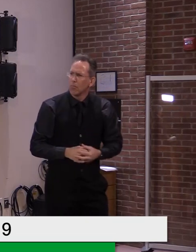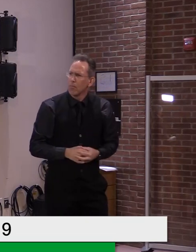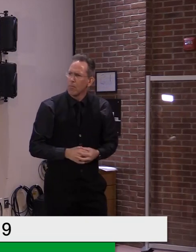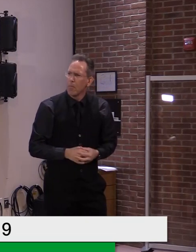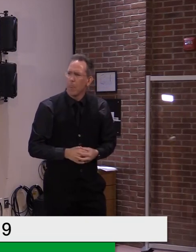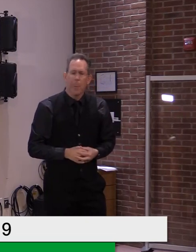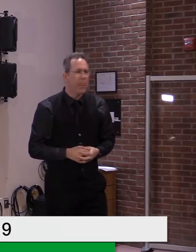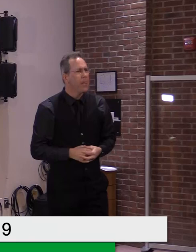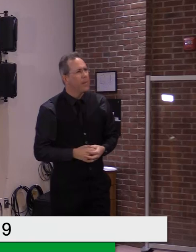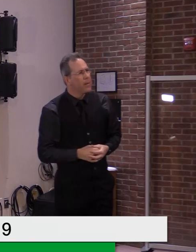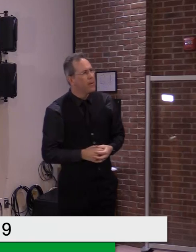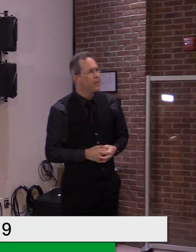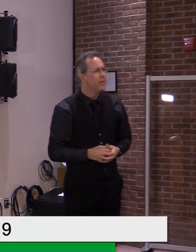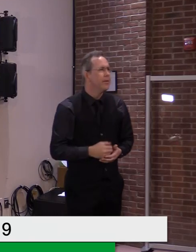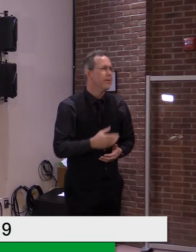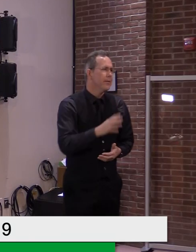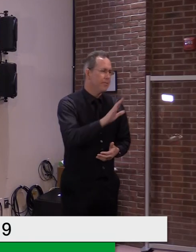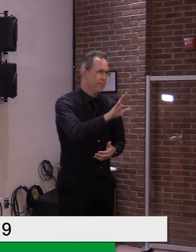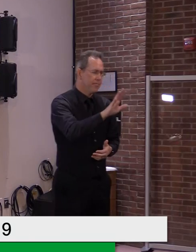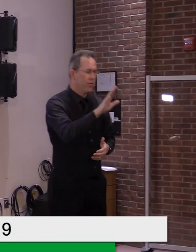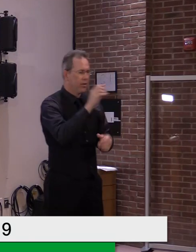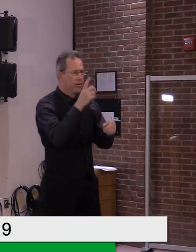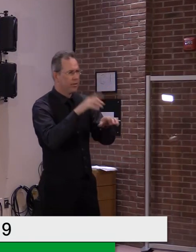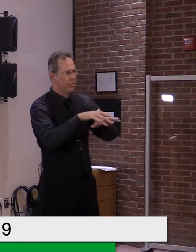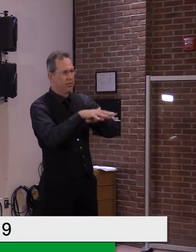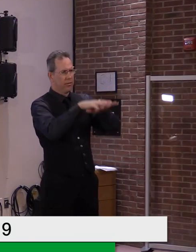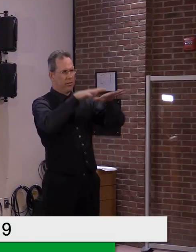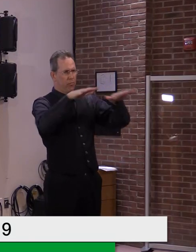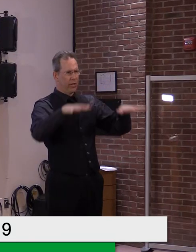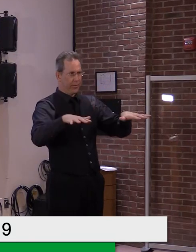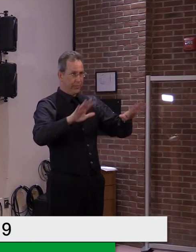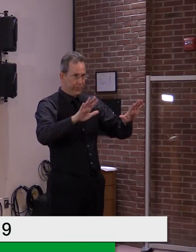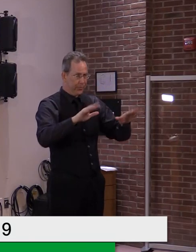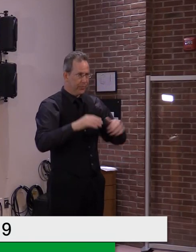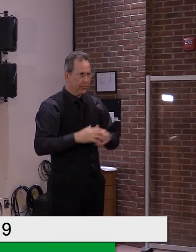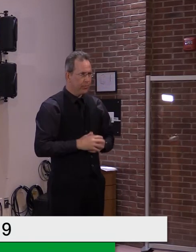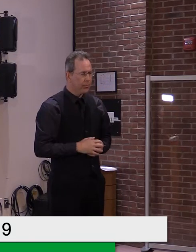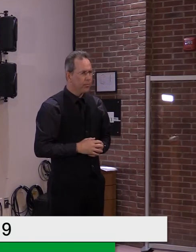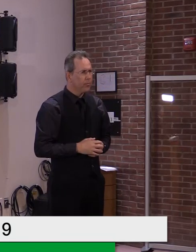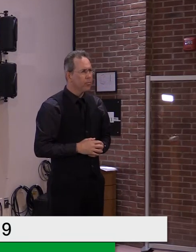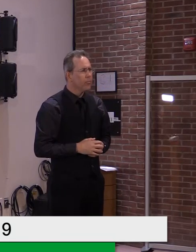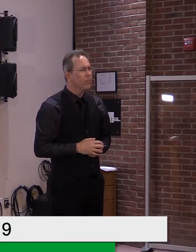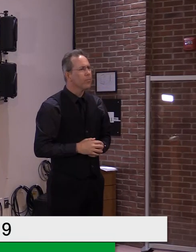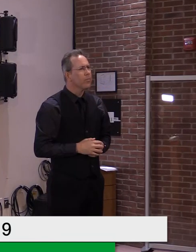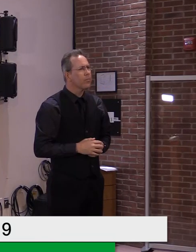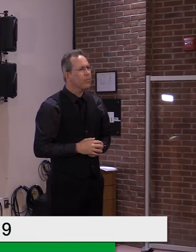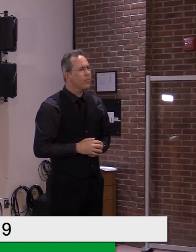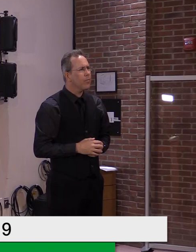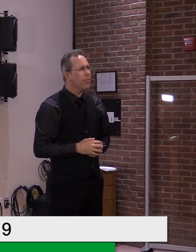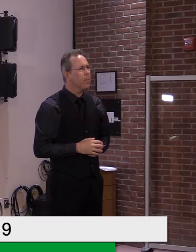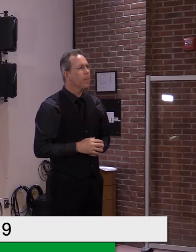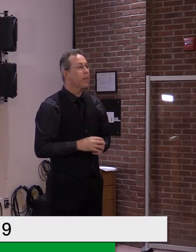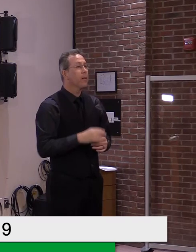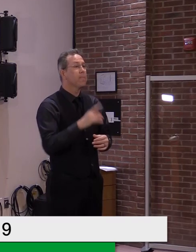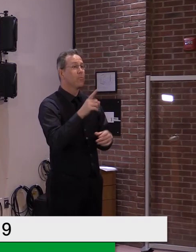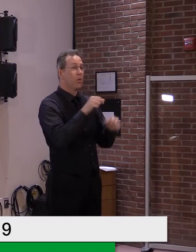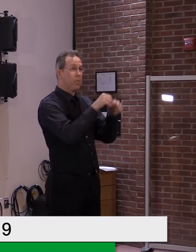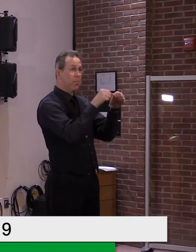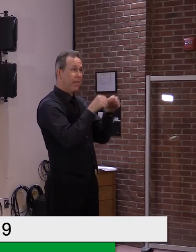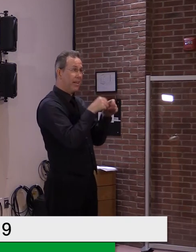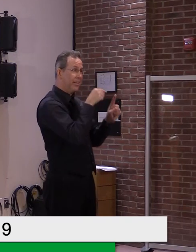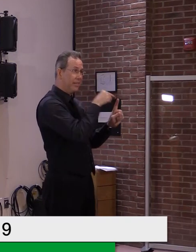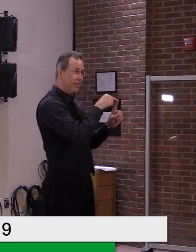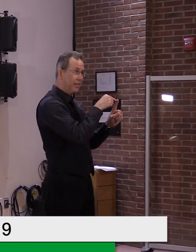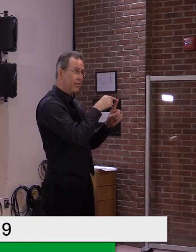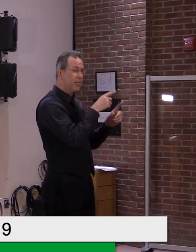Yep. We have several avenues that we do depending on where we're going for testing. We have the Broad Institute, which we use in Massachusetts. We